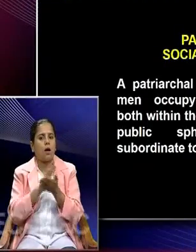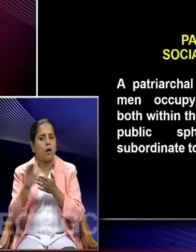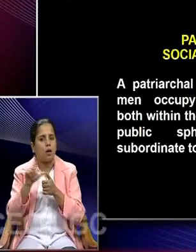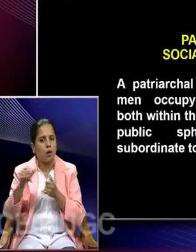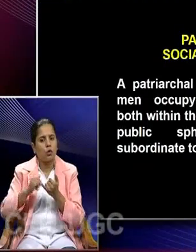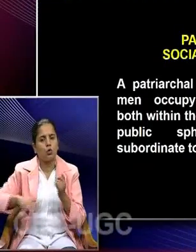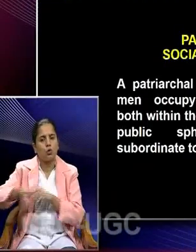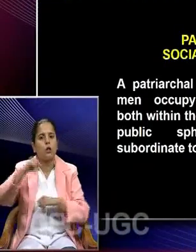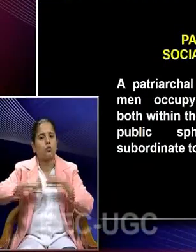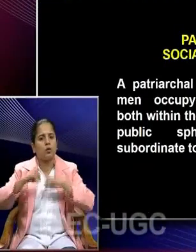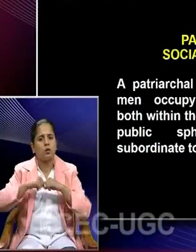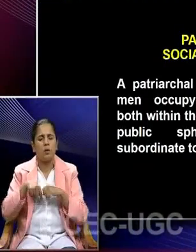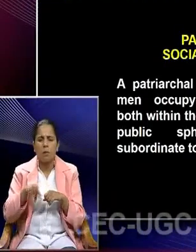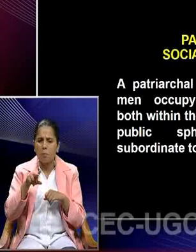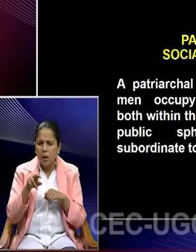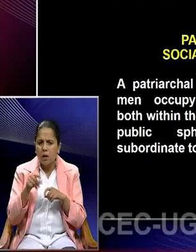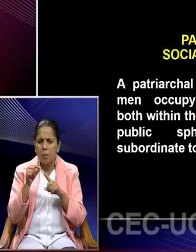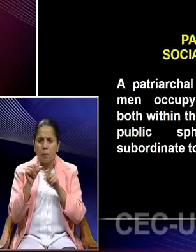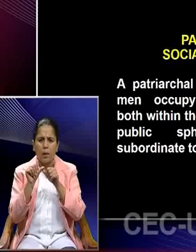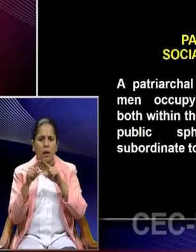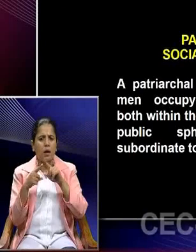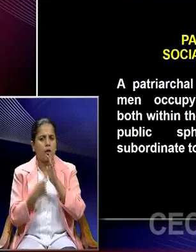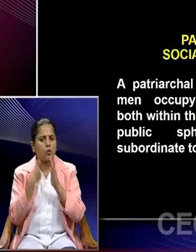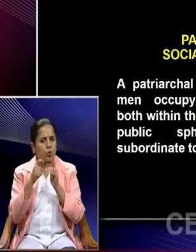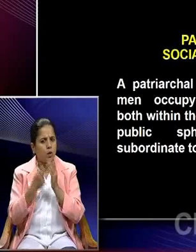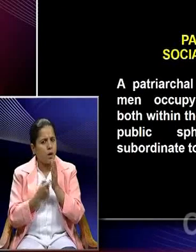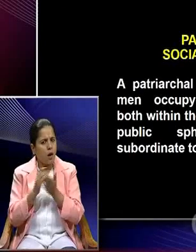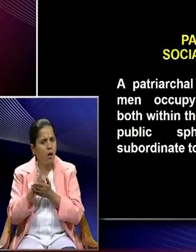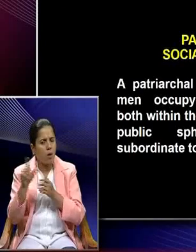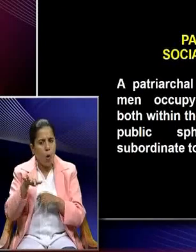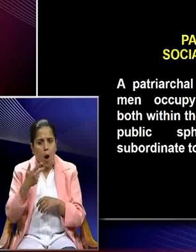a patriarchal social structure or a male